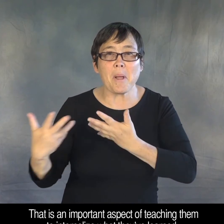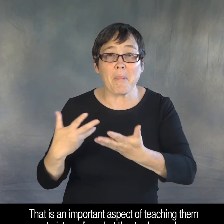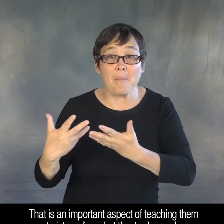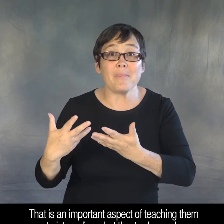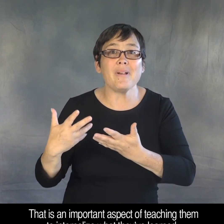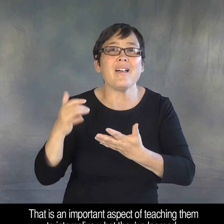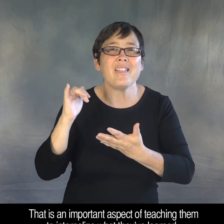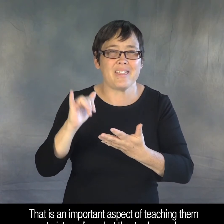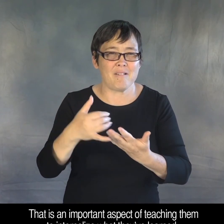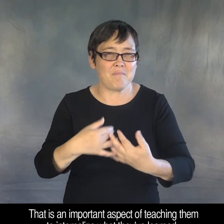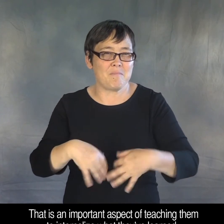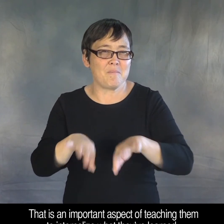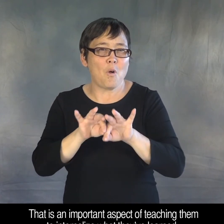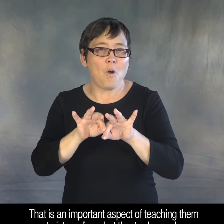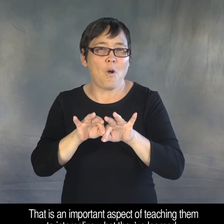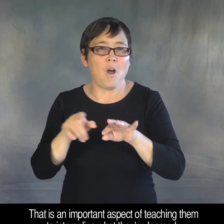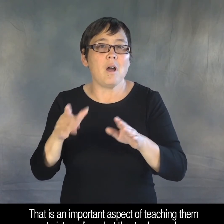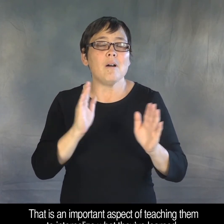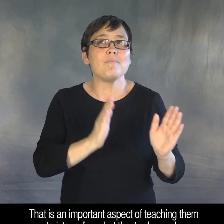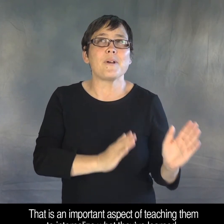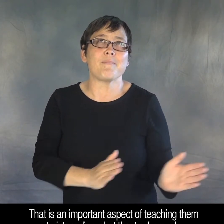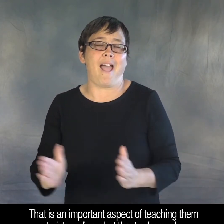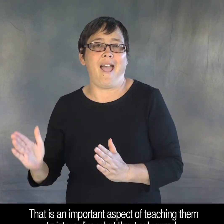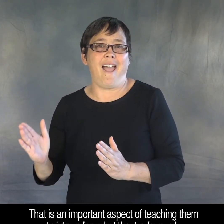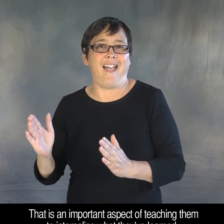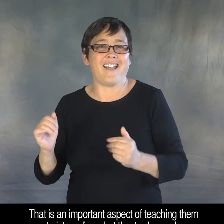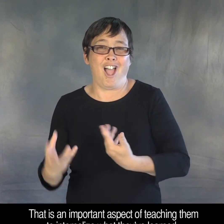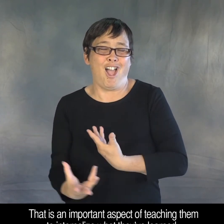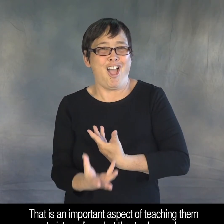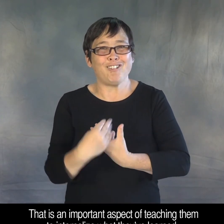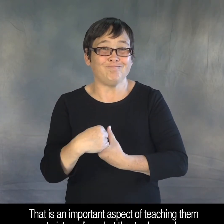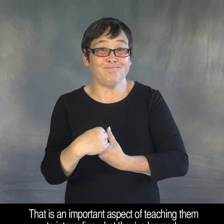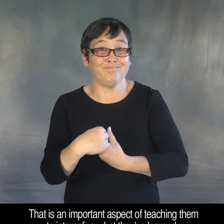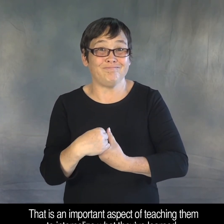That is an important aspect of teaching them to internalize what they've learned.